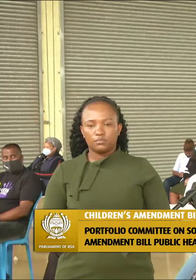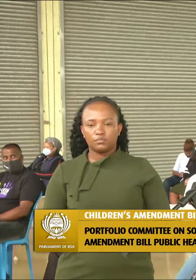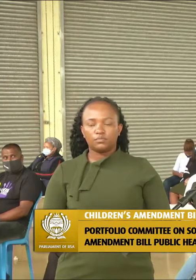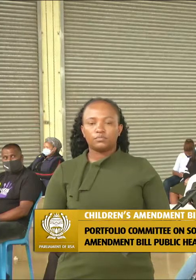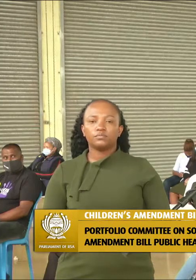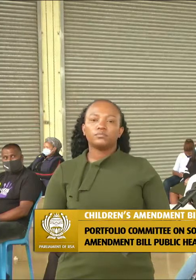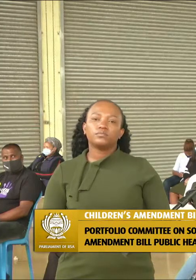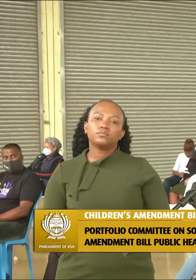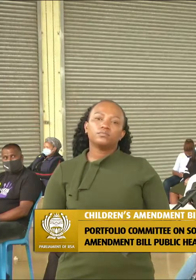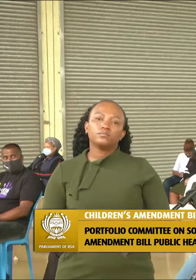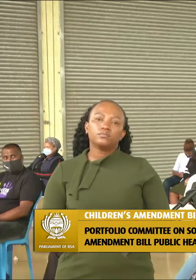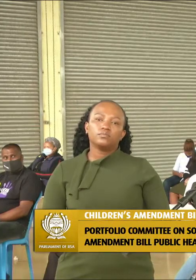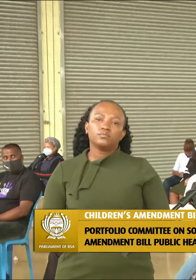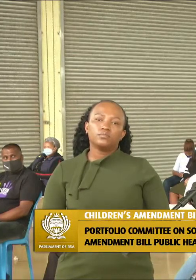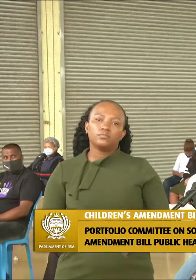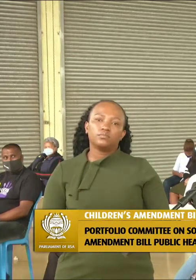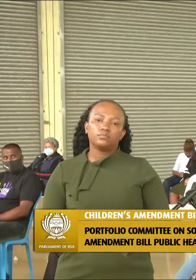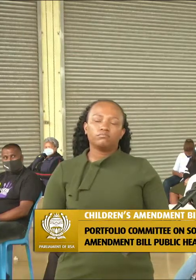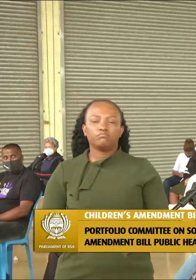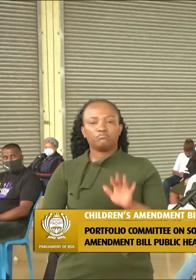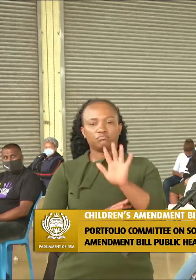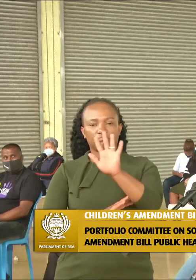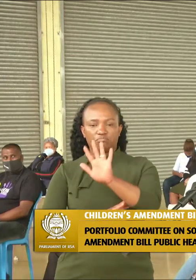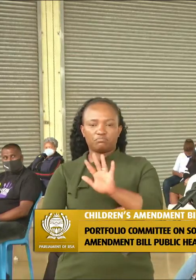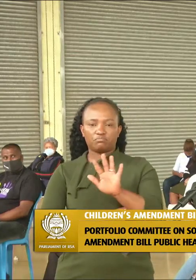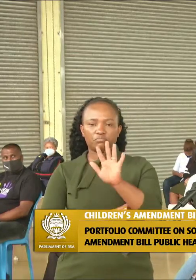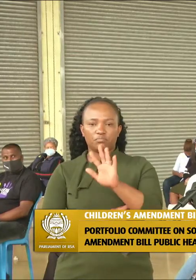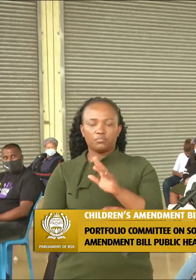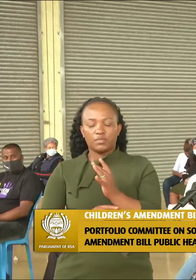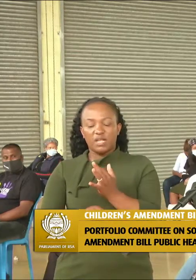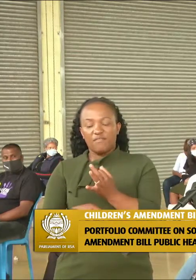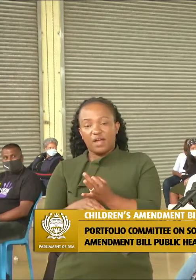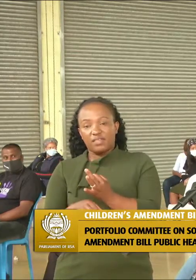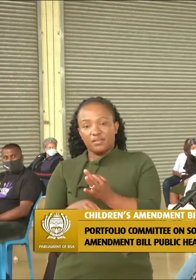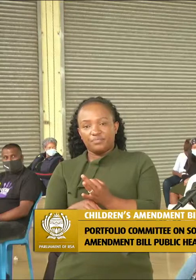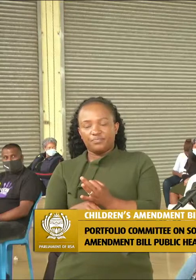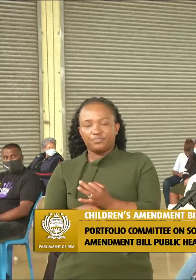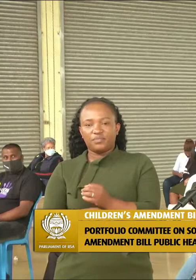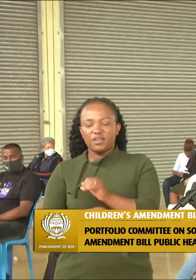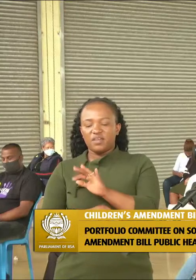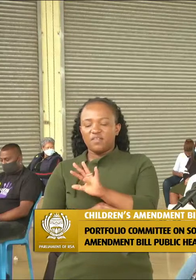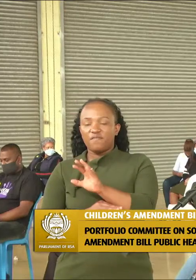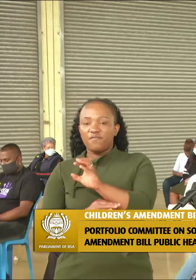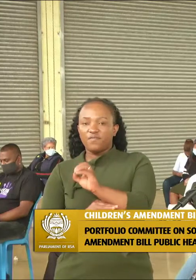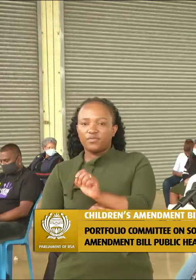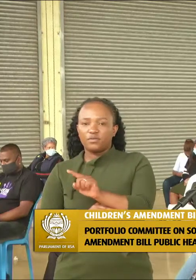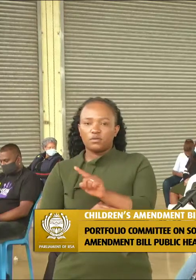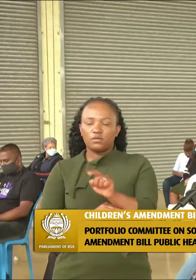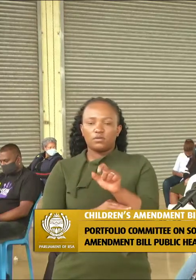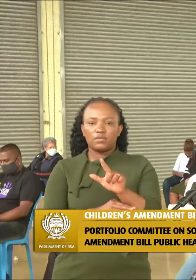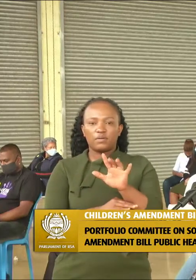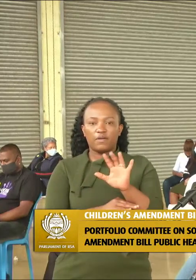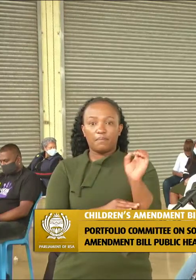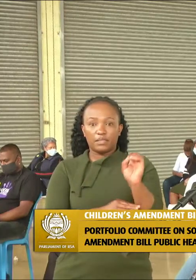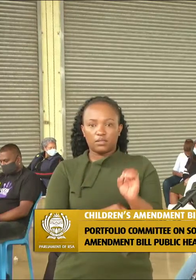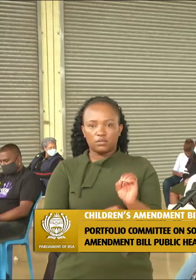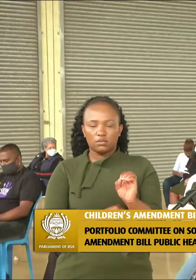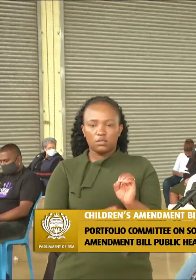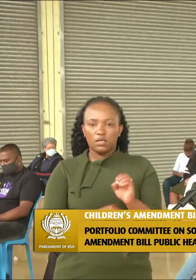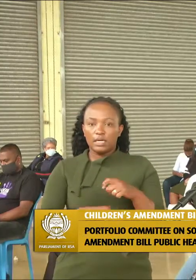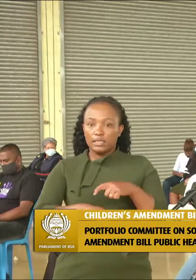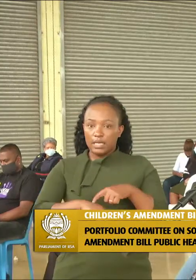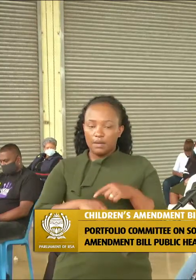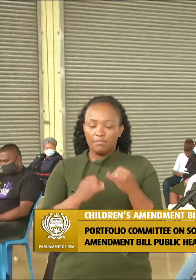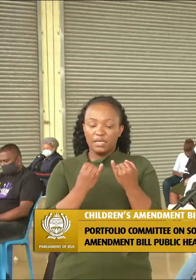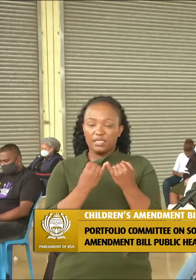Around about 50 to 75% of fathers, dads out there face this when it comes to divorce.